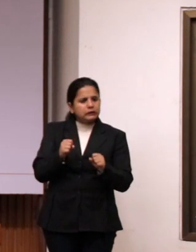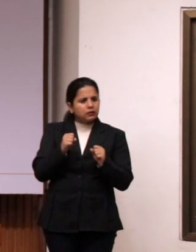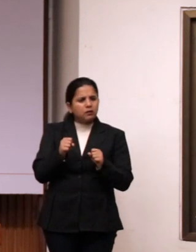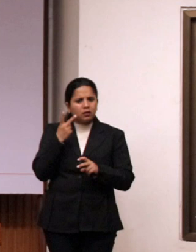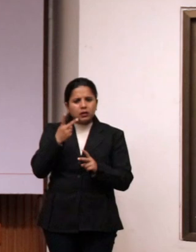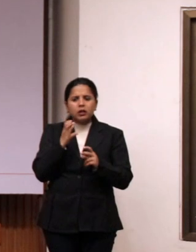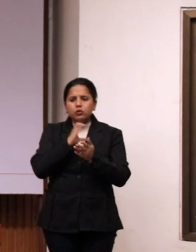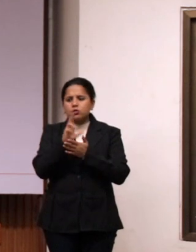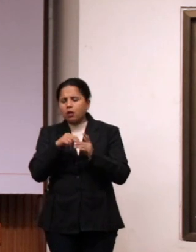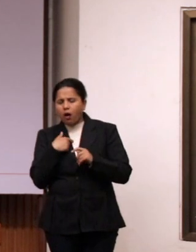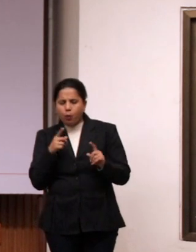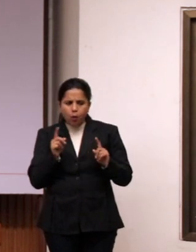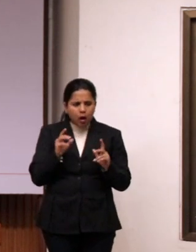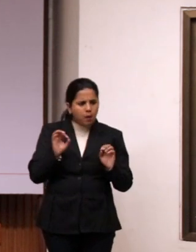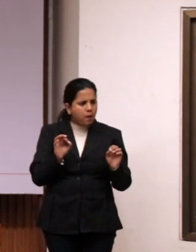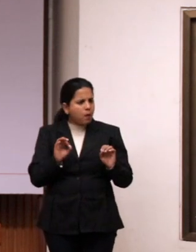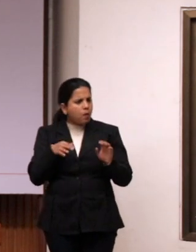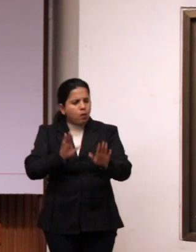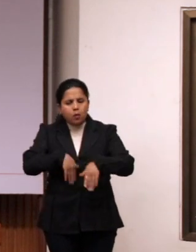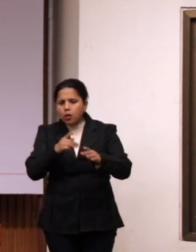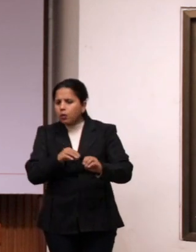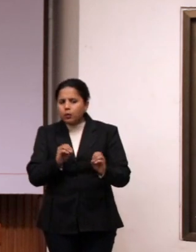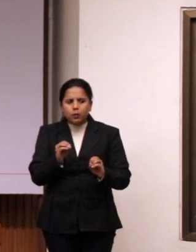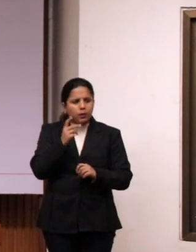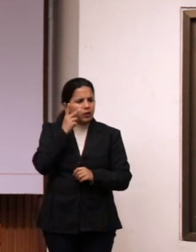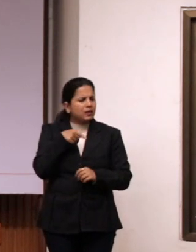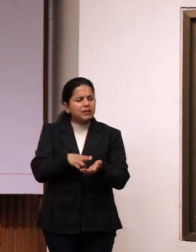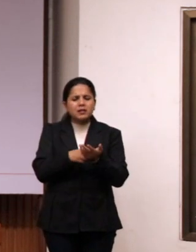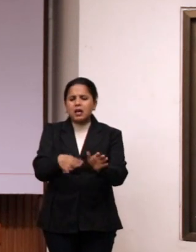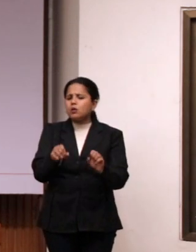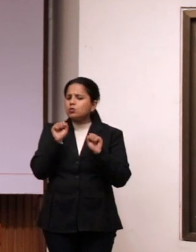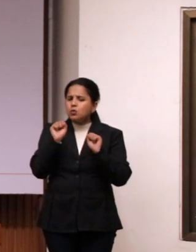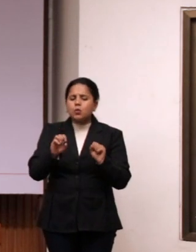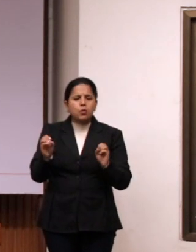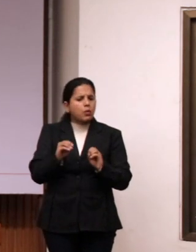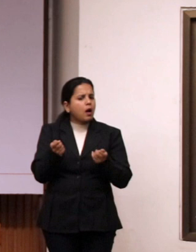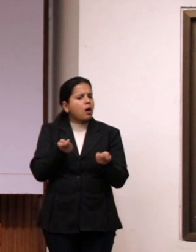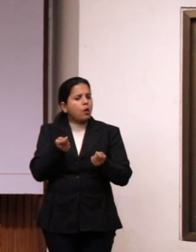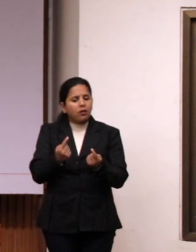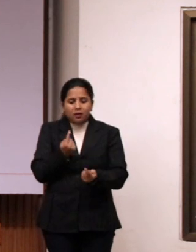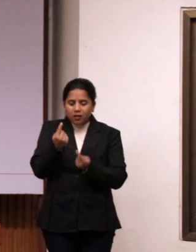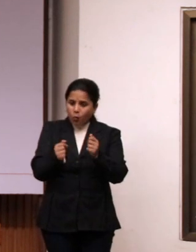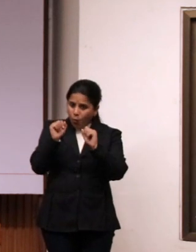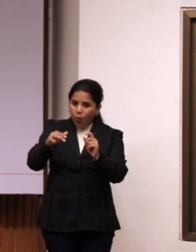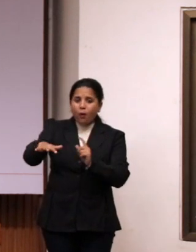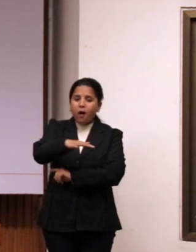see chinkara even. So it is gone in succession. Even a natural system, if you want to manage grassland,